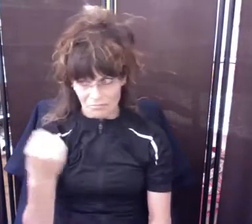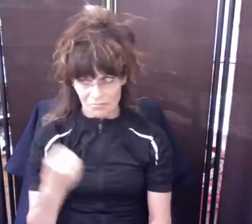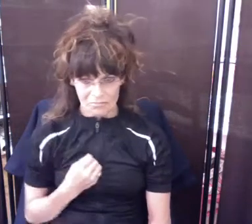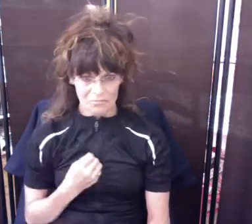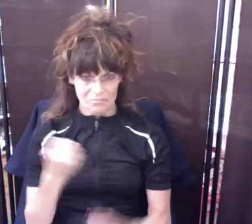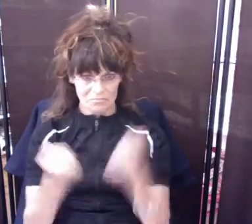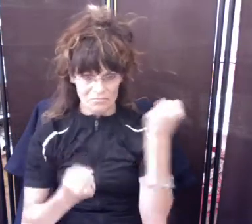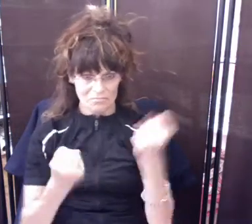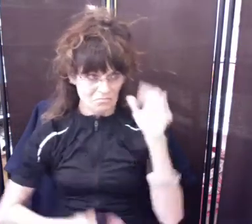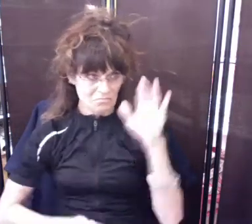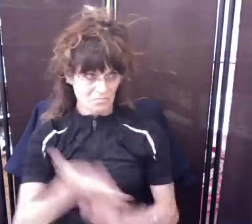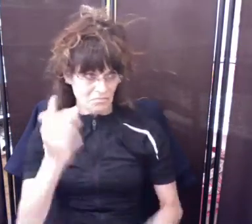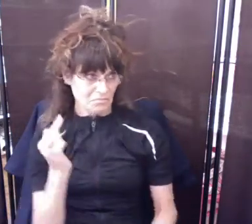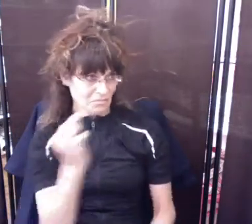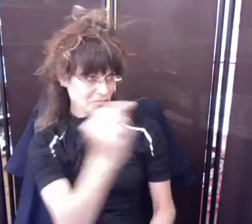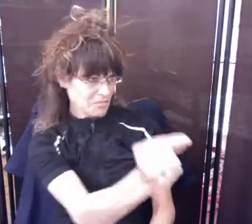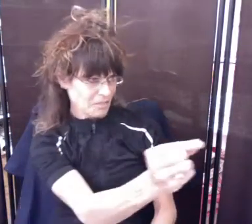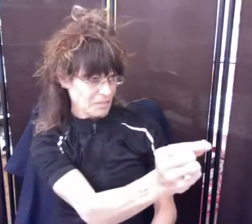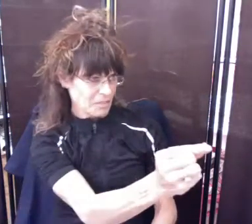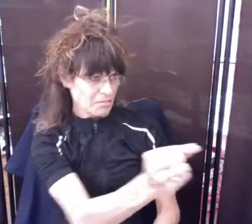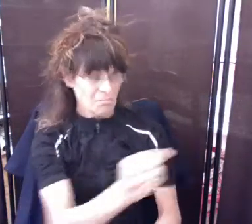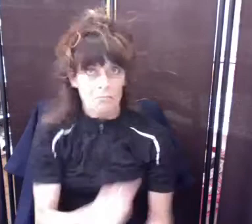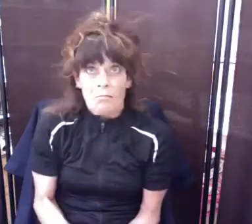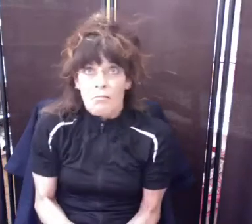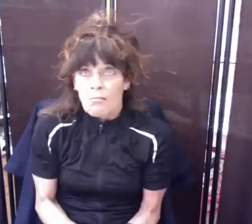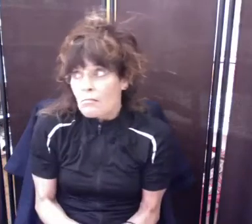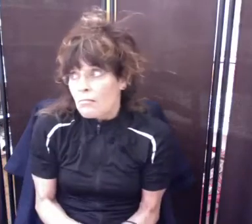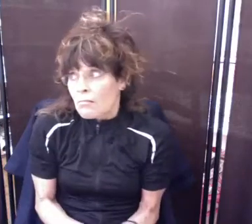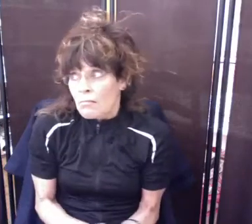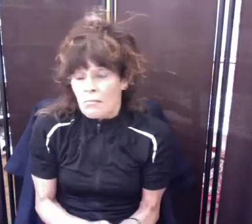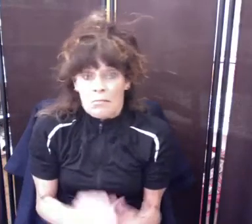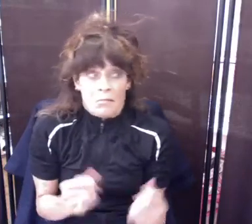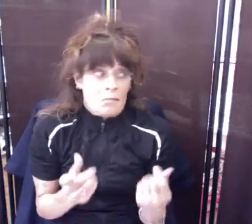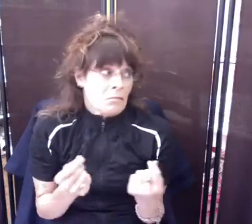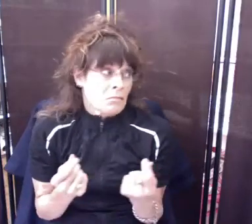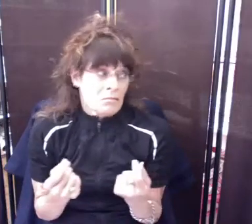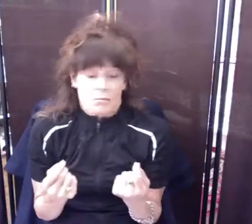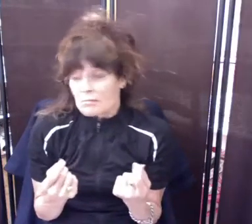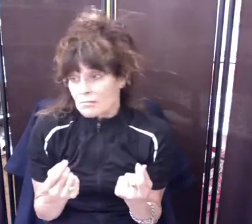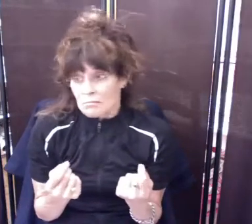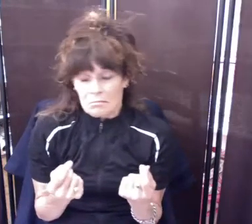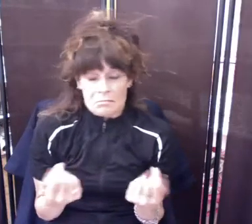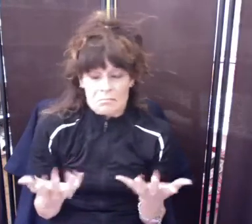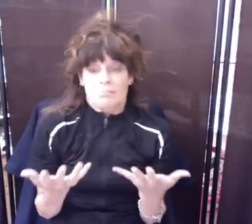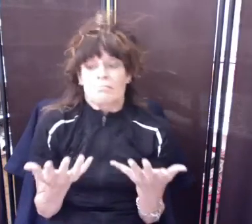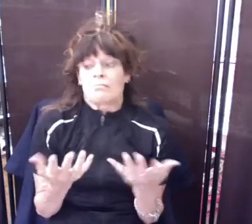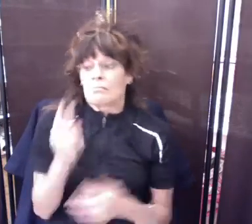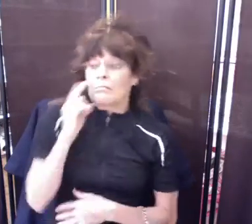remember feeling unbelievably uncomfortable with this whole thing. And the crazy thing was, is I'm looking down the hill and all these kids are running around. They're